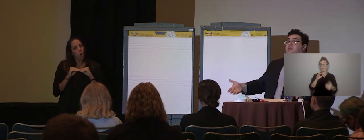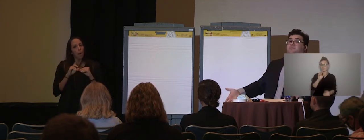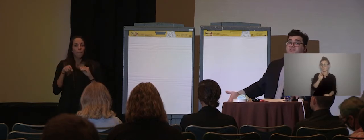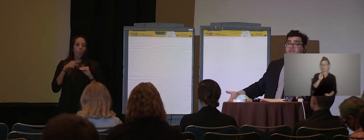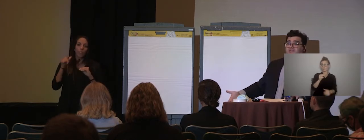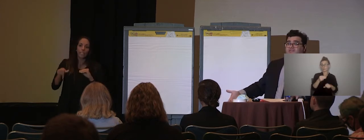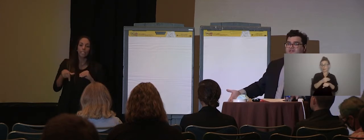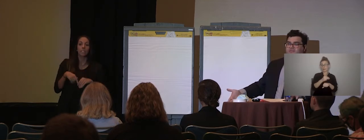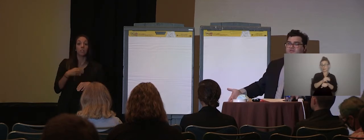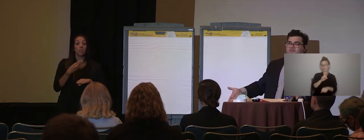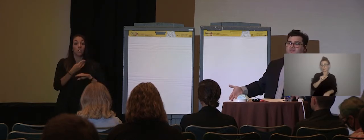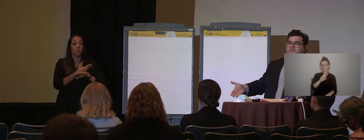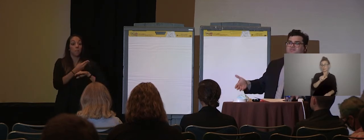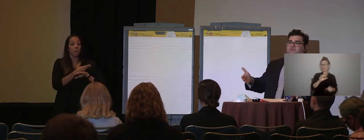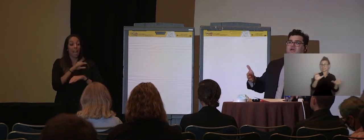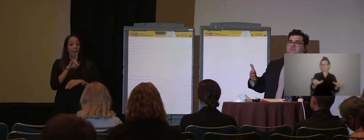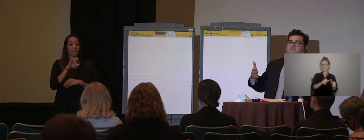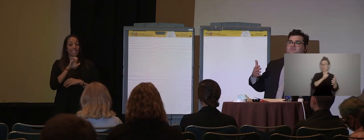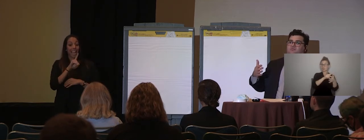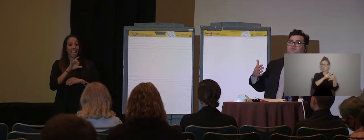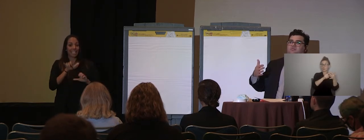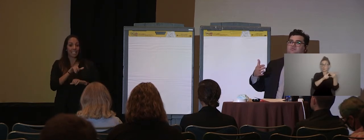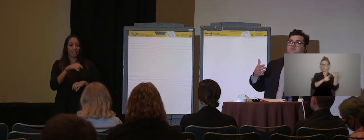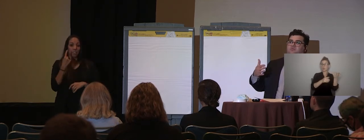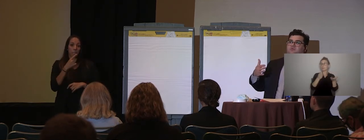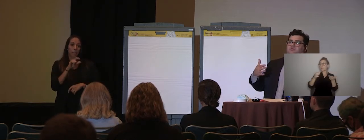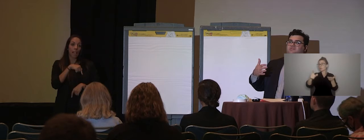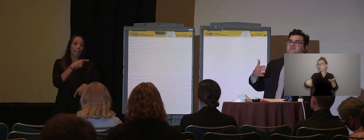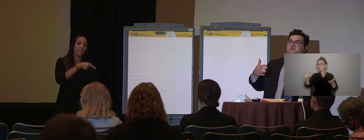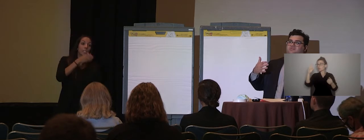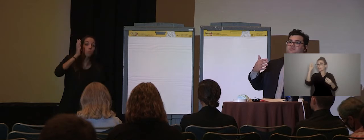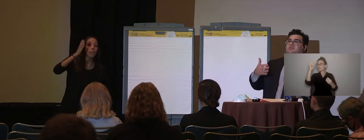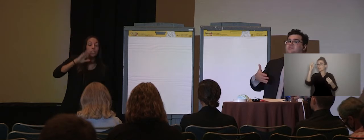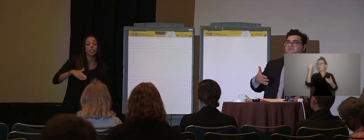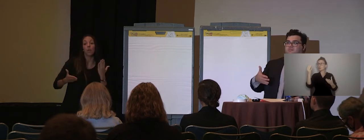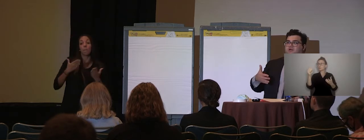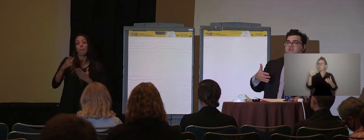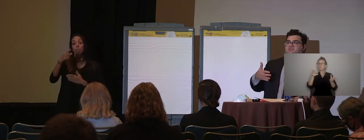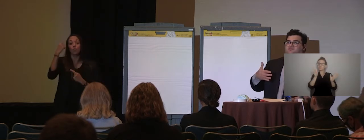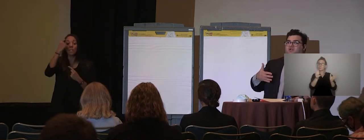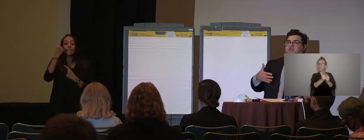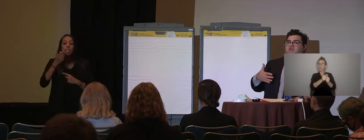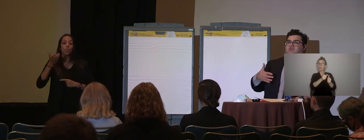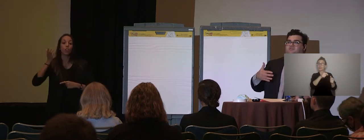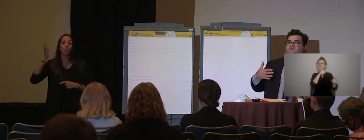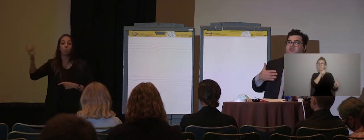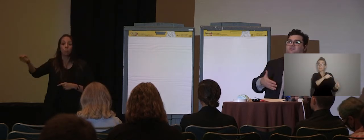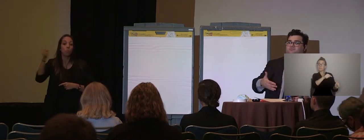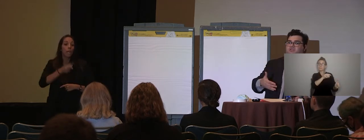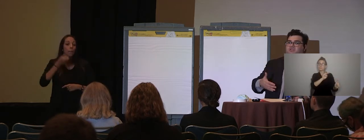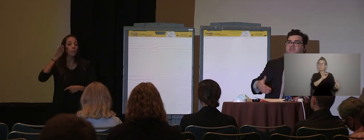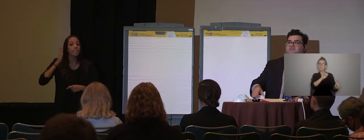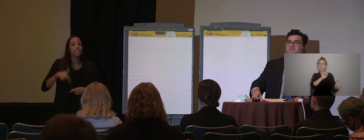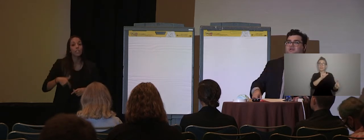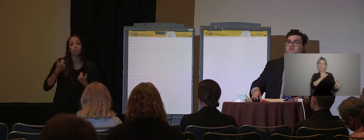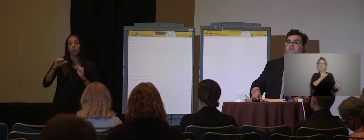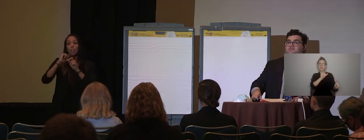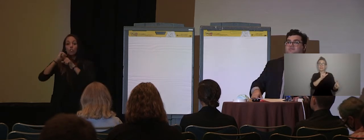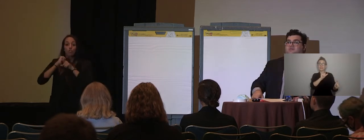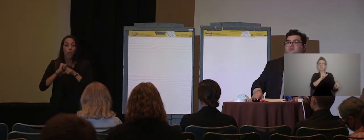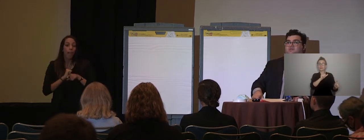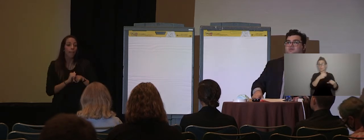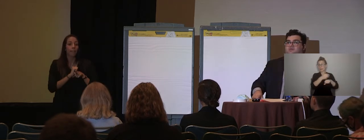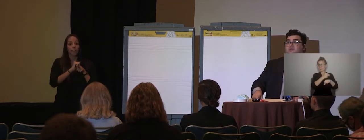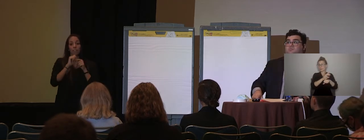there's Miami-Dade did something like this. Perhaps you would consider speaking to somebody to try and train your PDs,